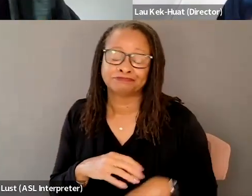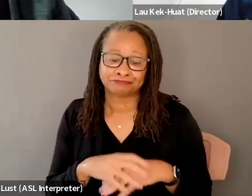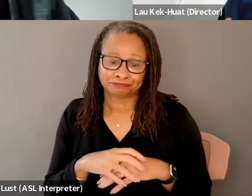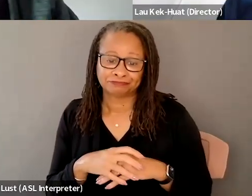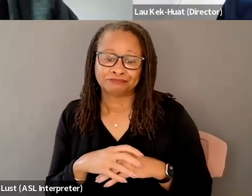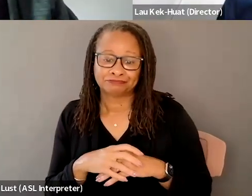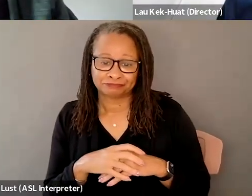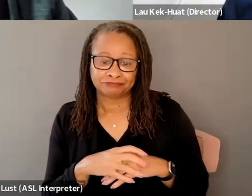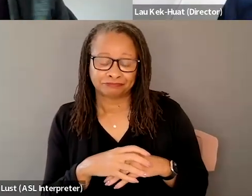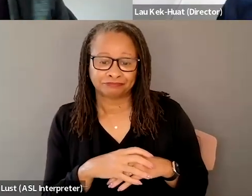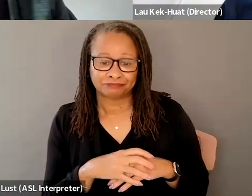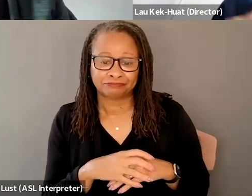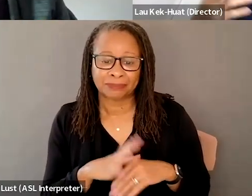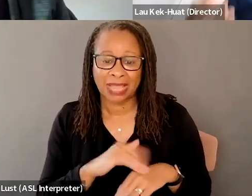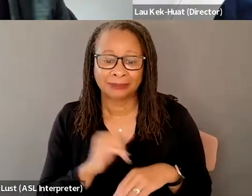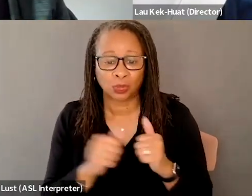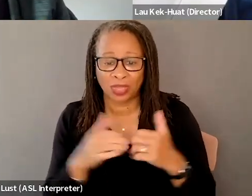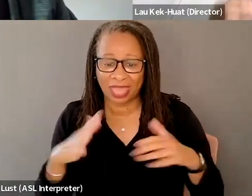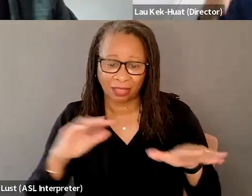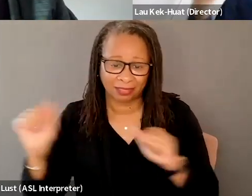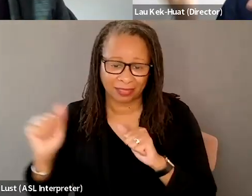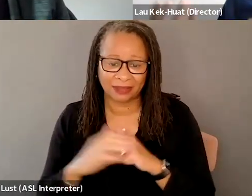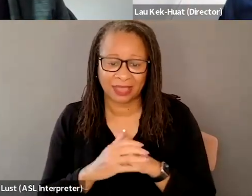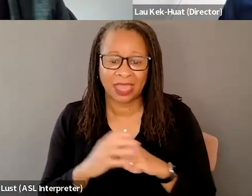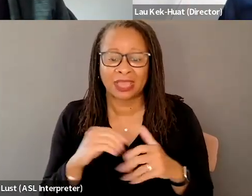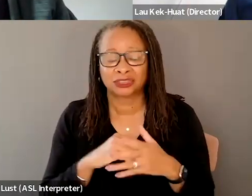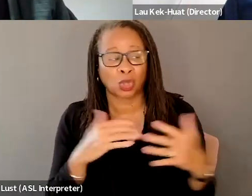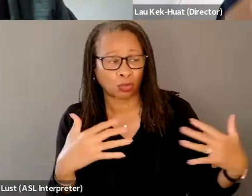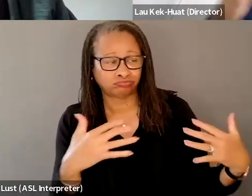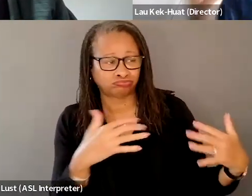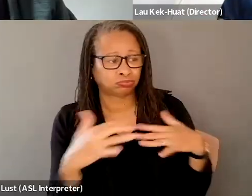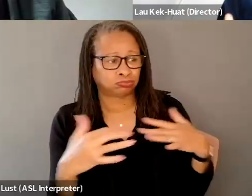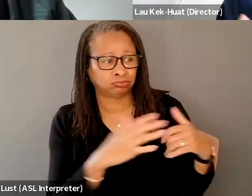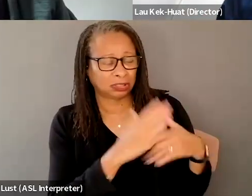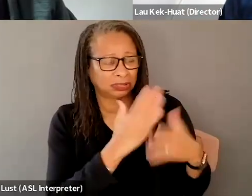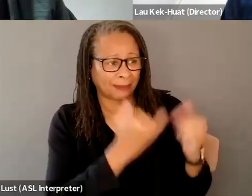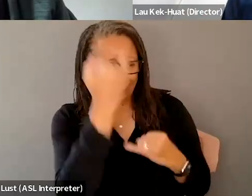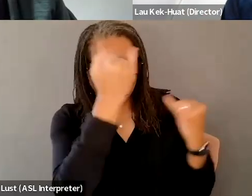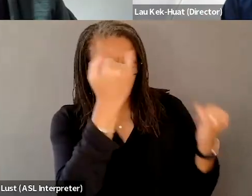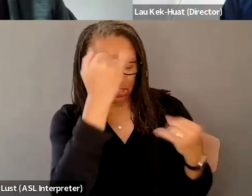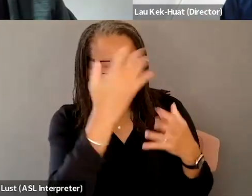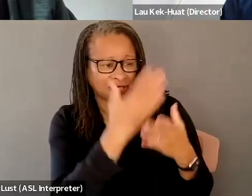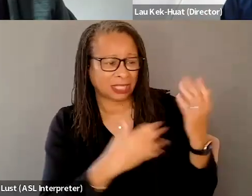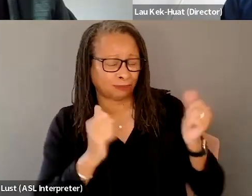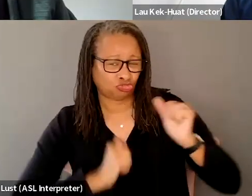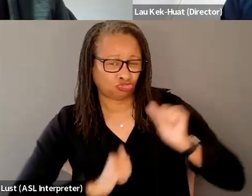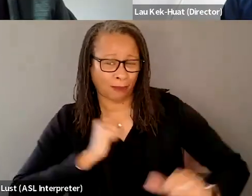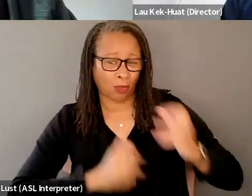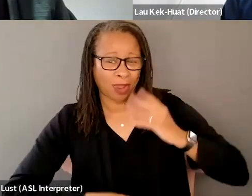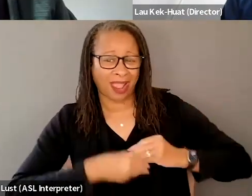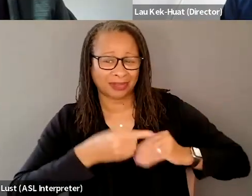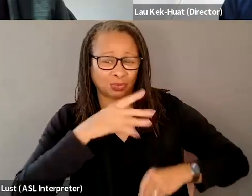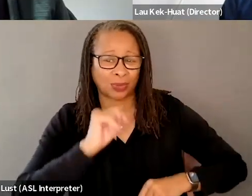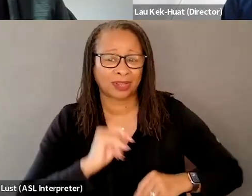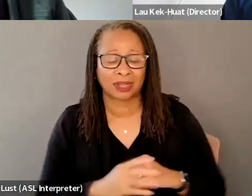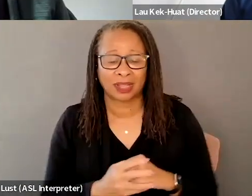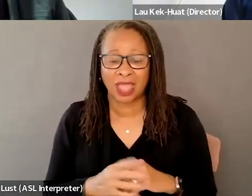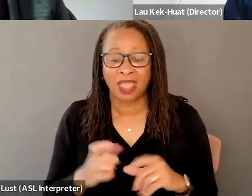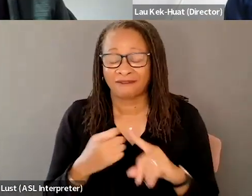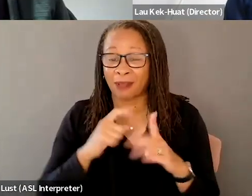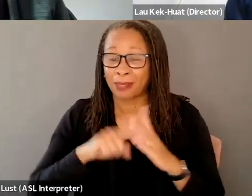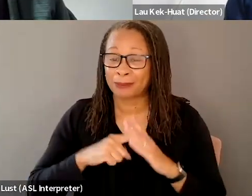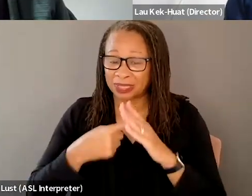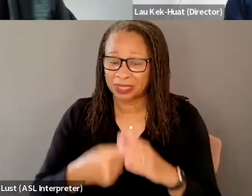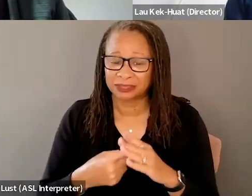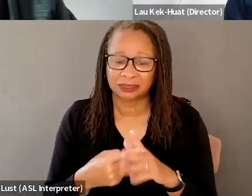because it will involve some imagination and dramatize. So, but from the beginning,